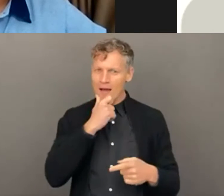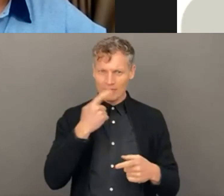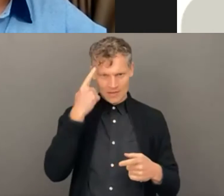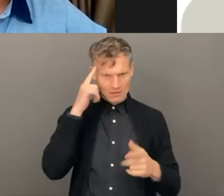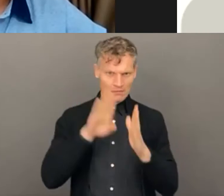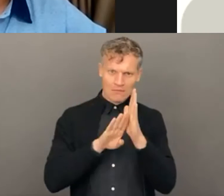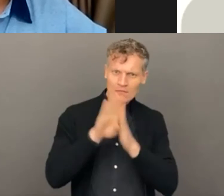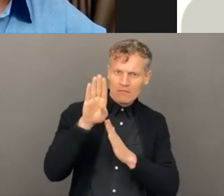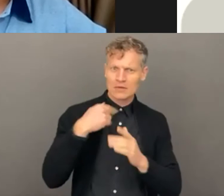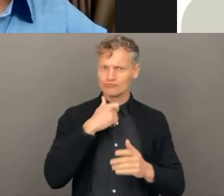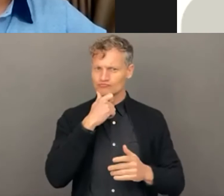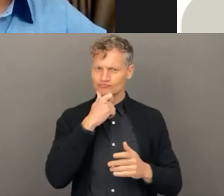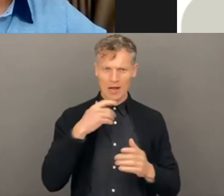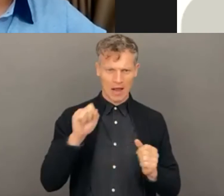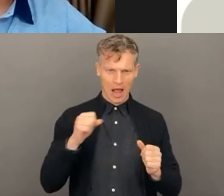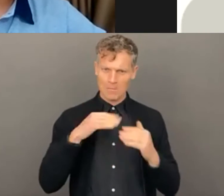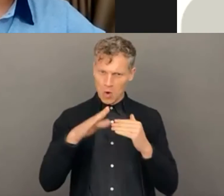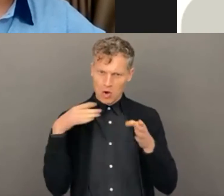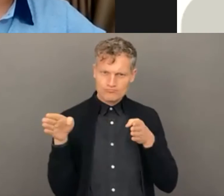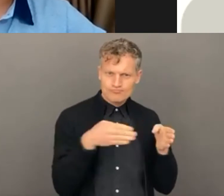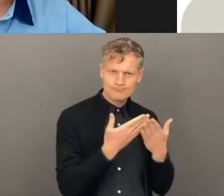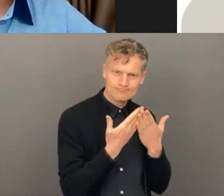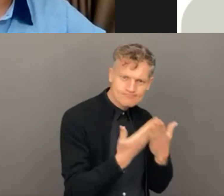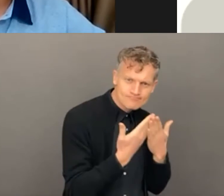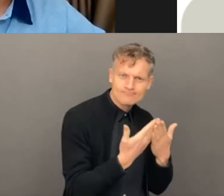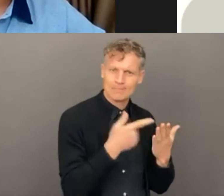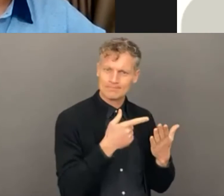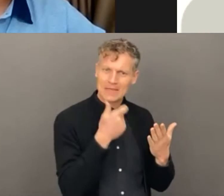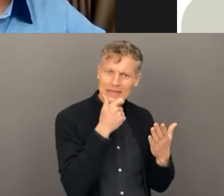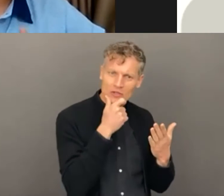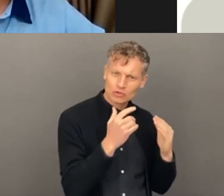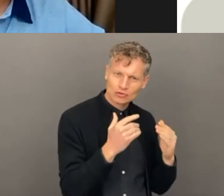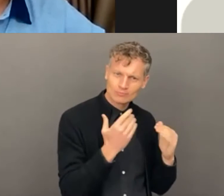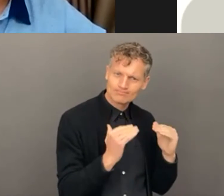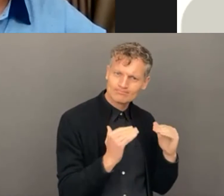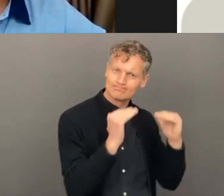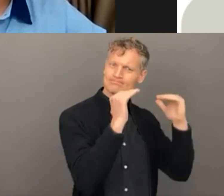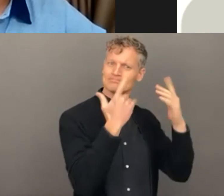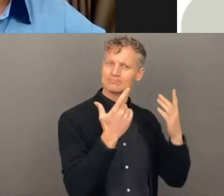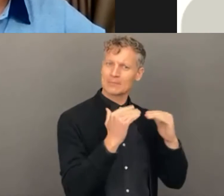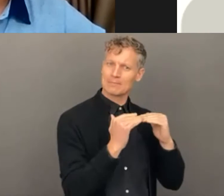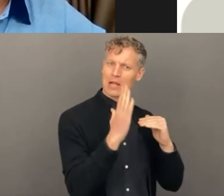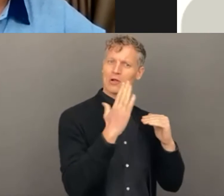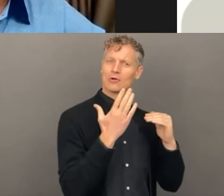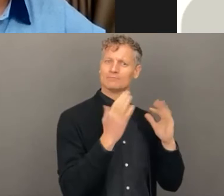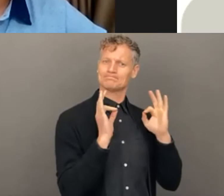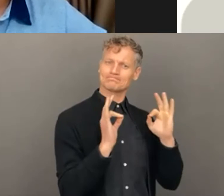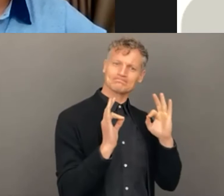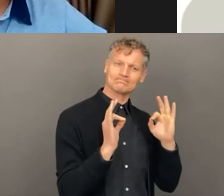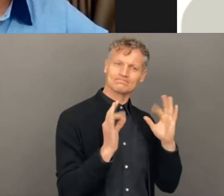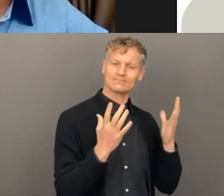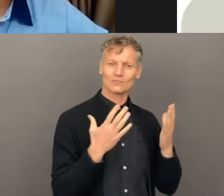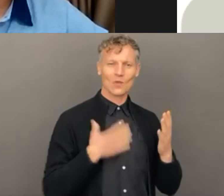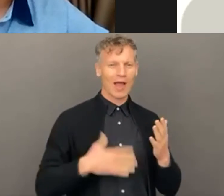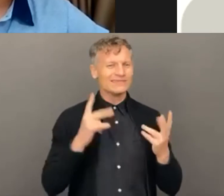study abroad or like learn English better, to have better communication and then also better